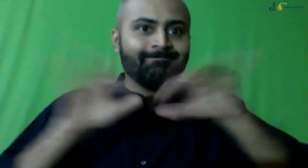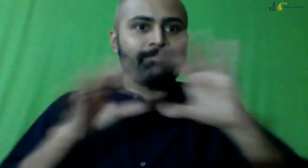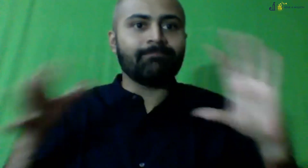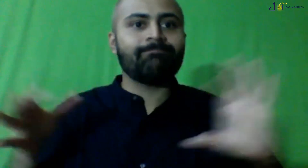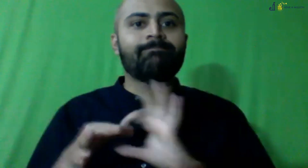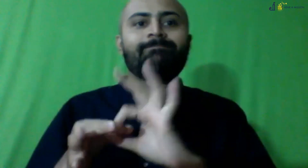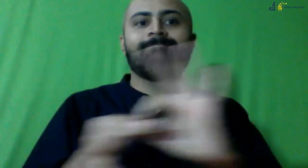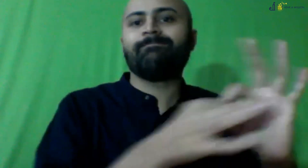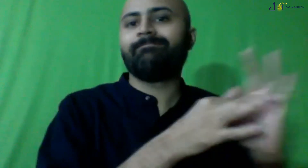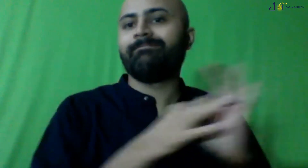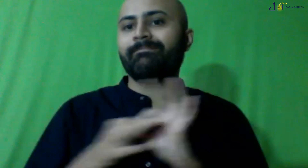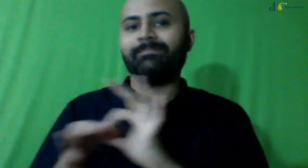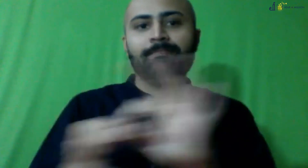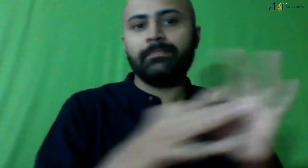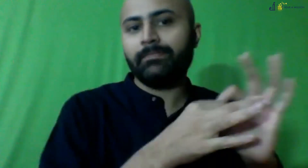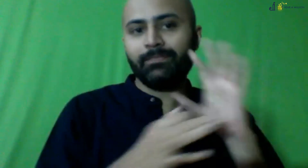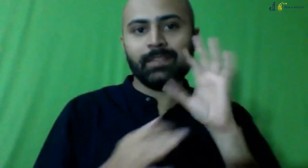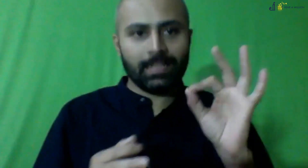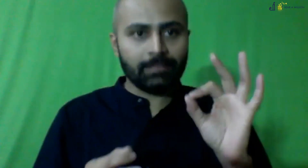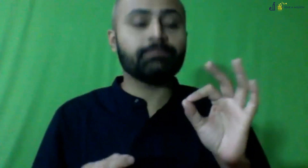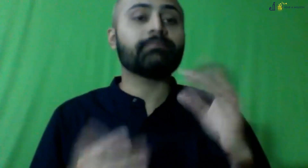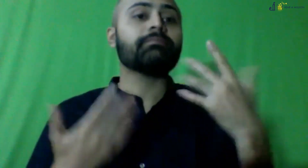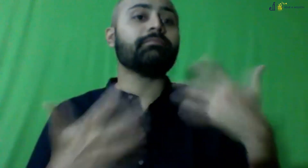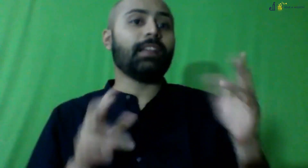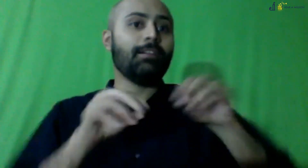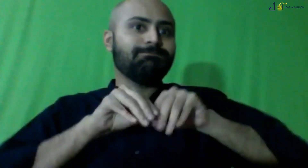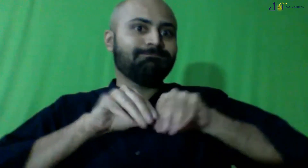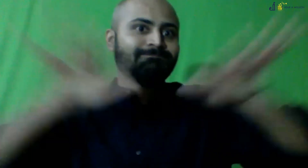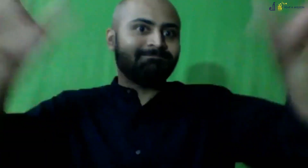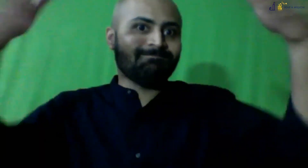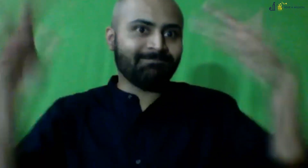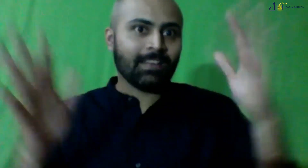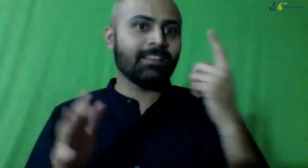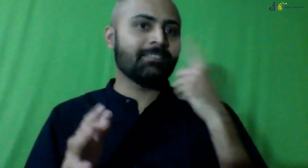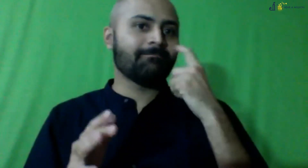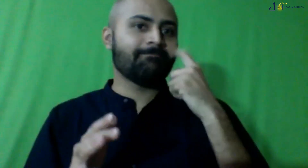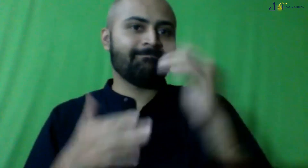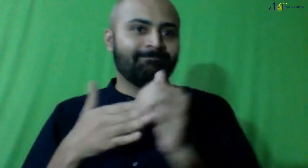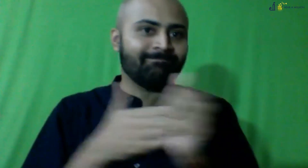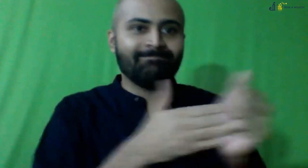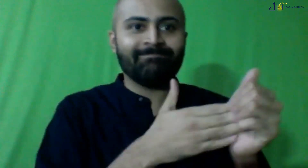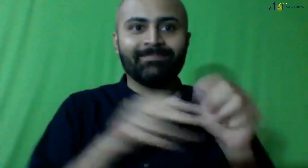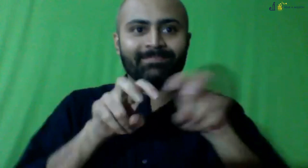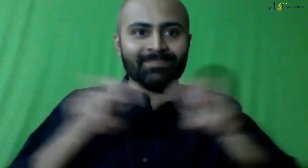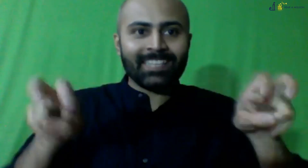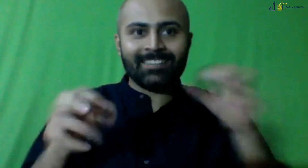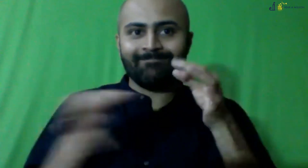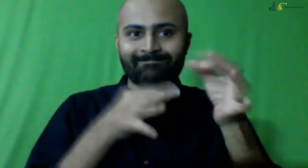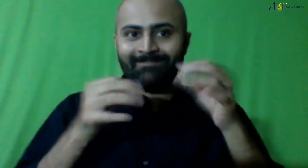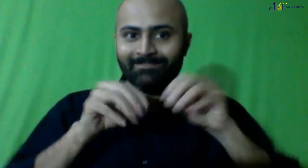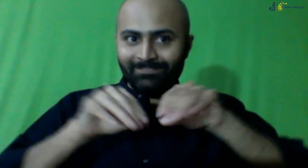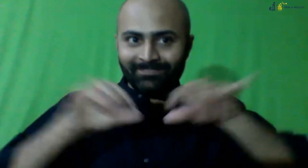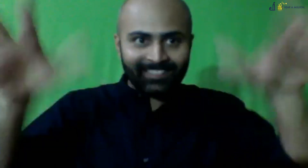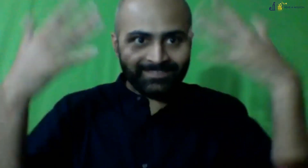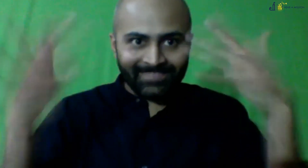connect with other individuals who have the deafness and also the other disability also. So that's how we